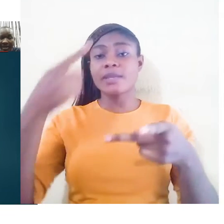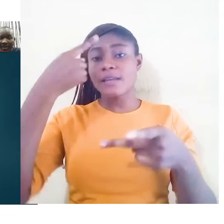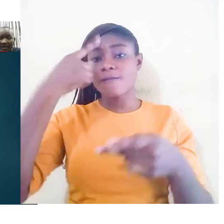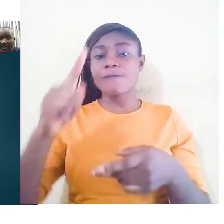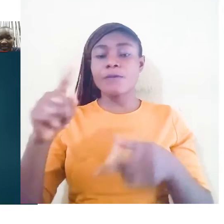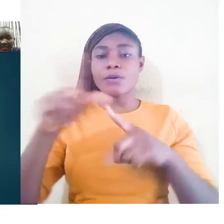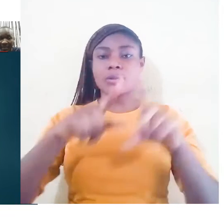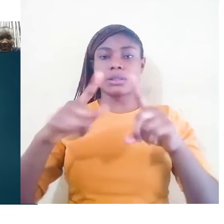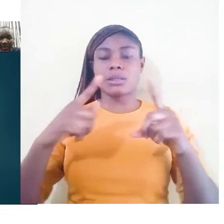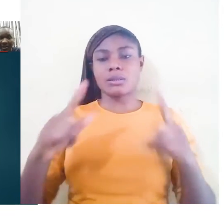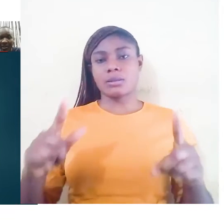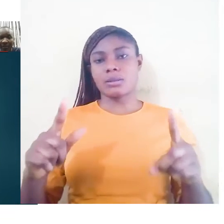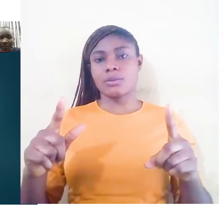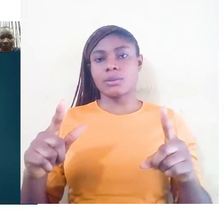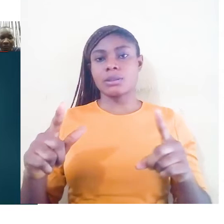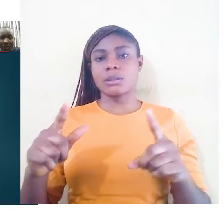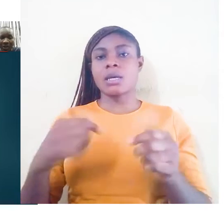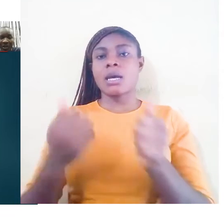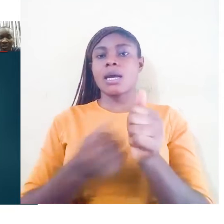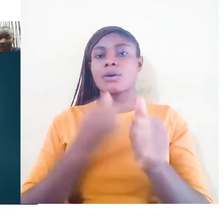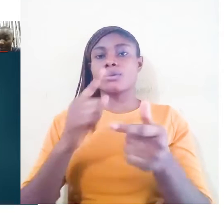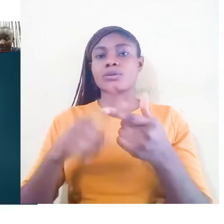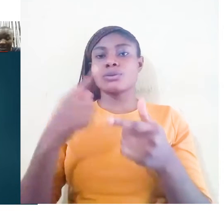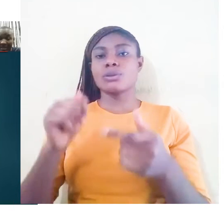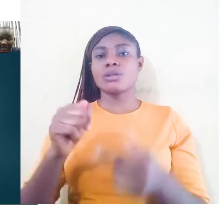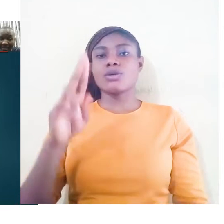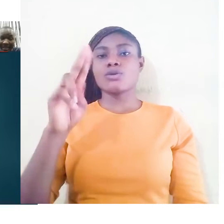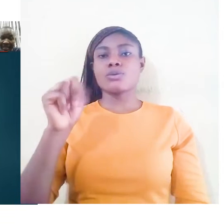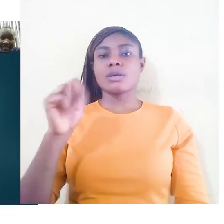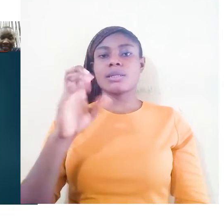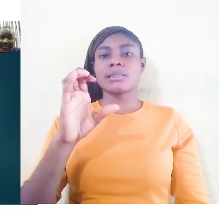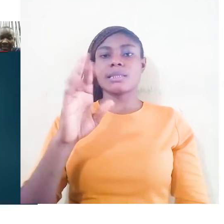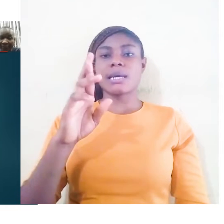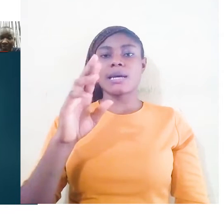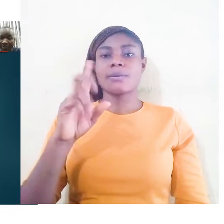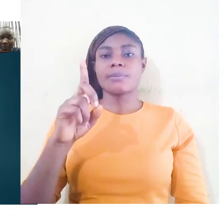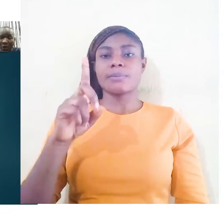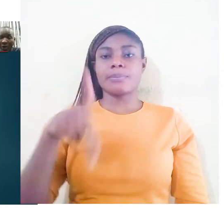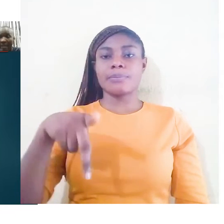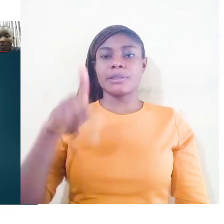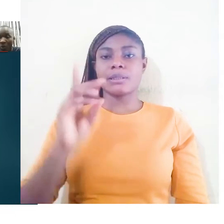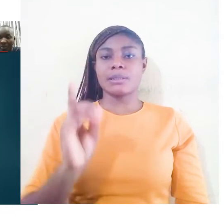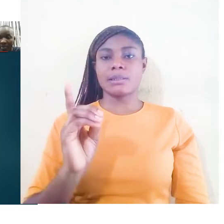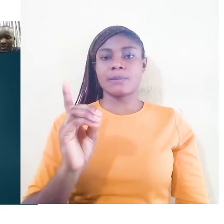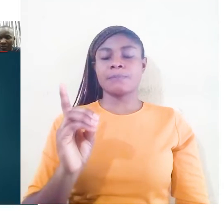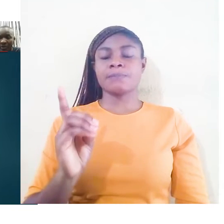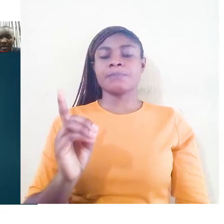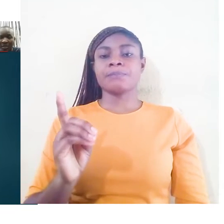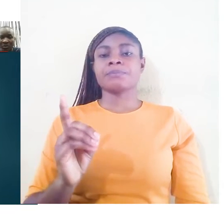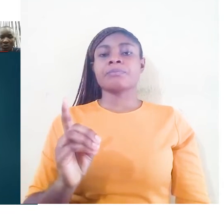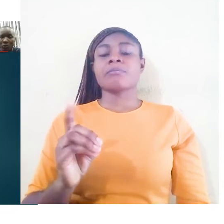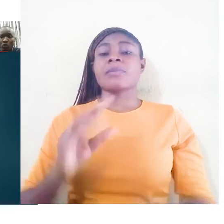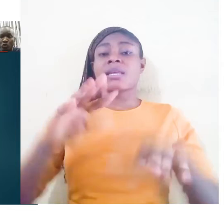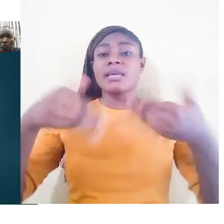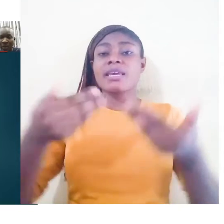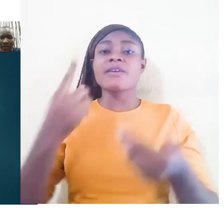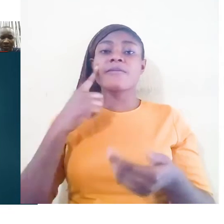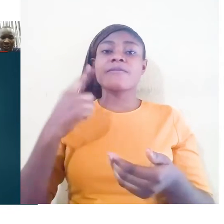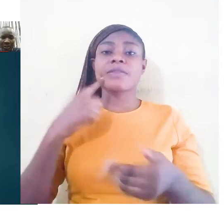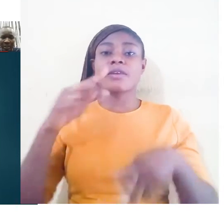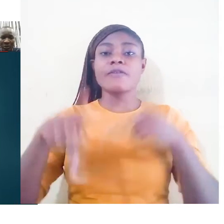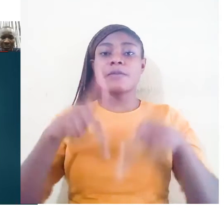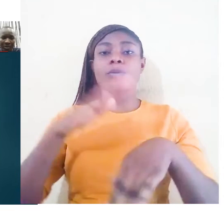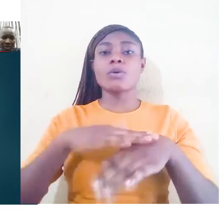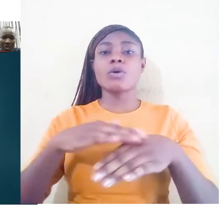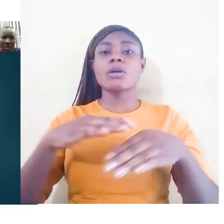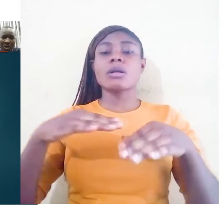the UNCRPD, the UNCRPD entitles deaf people on an equal basis with others to